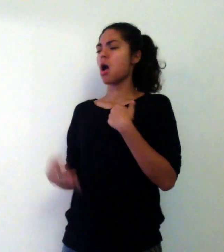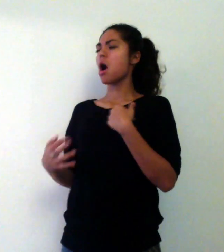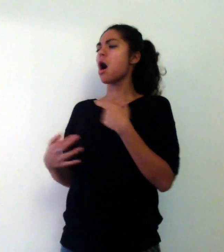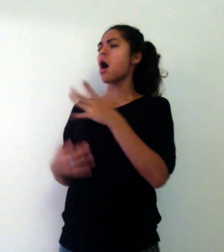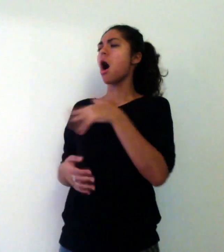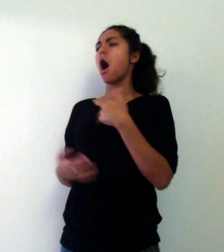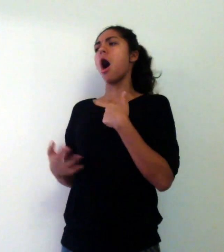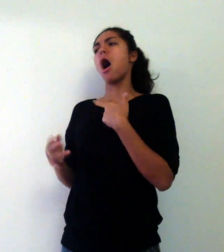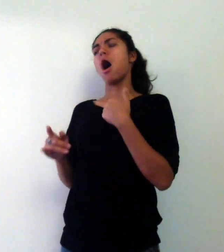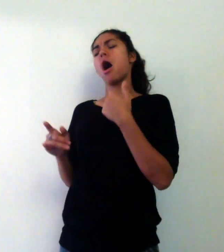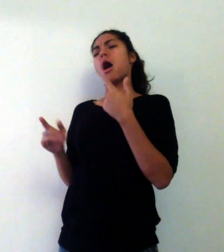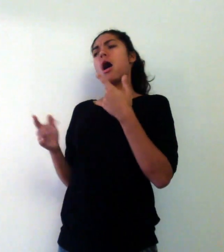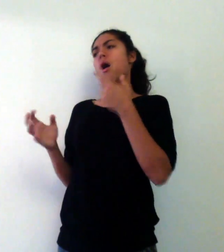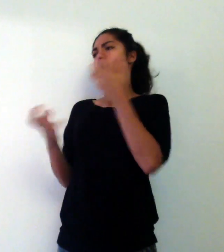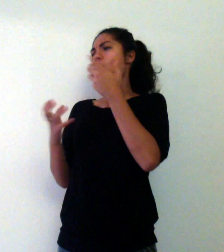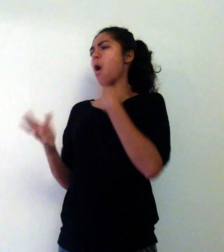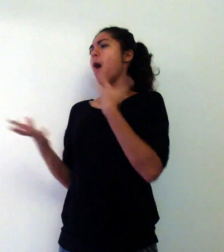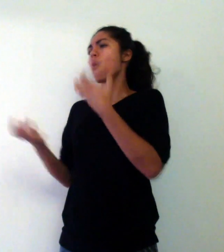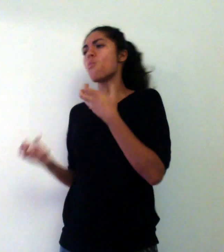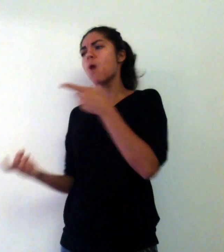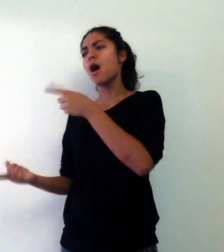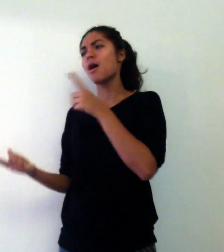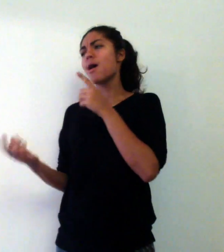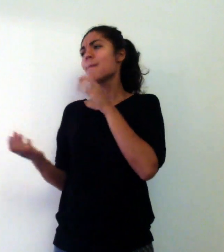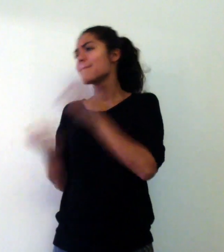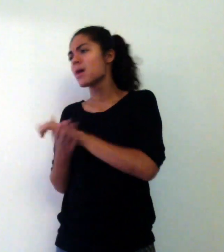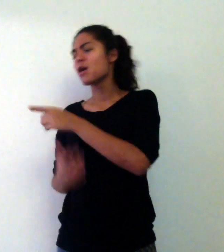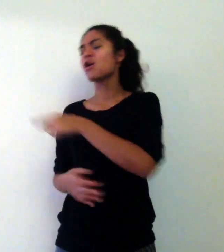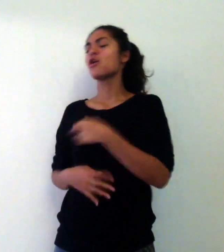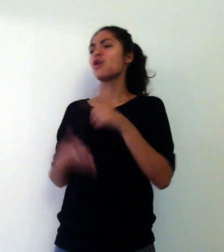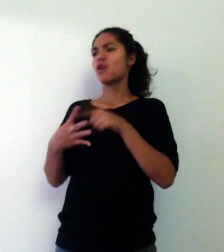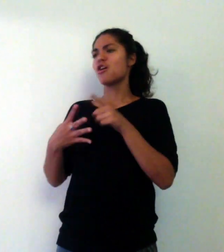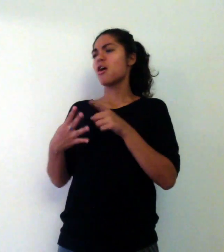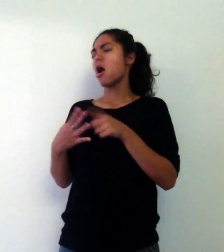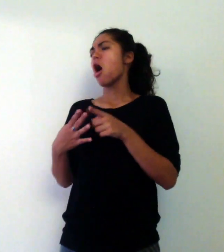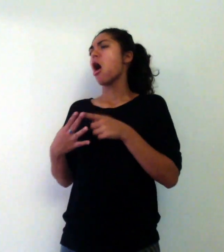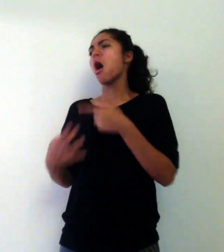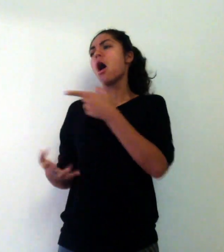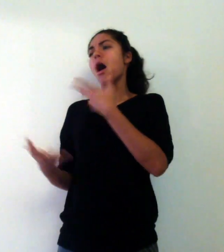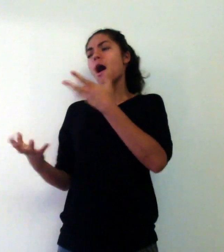her with my love. Appreciation love says, even if she never belongs to me, she's still a lovely young